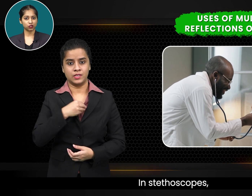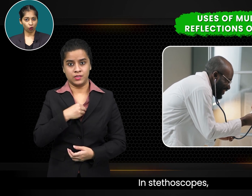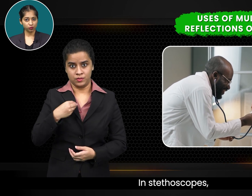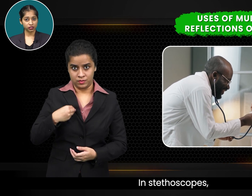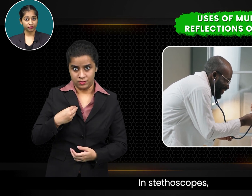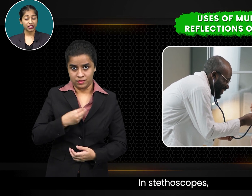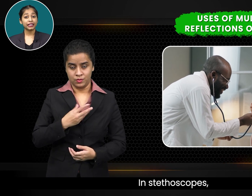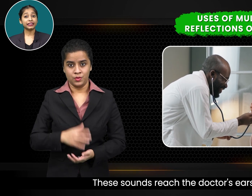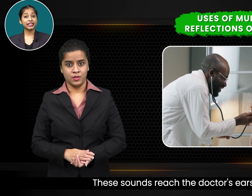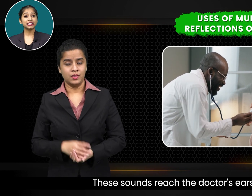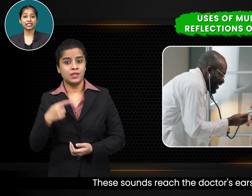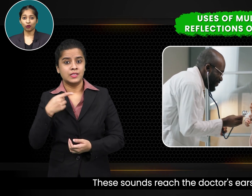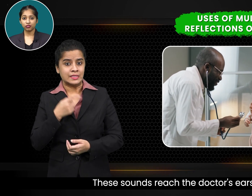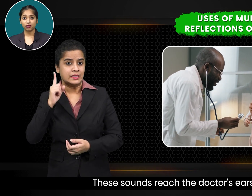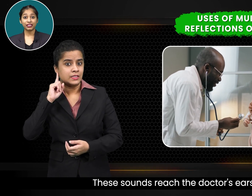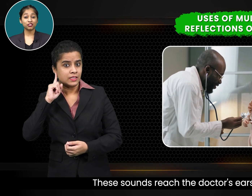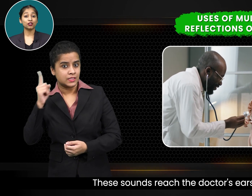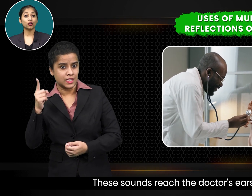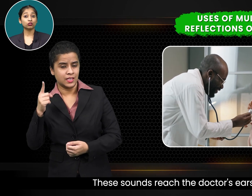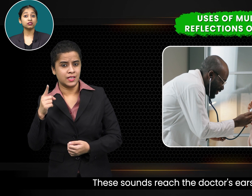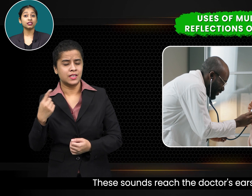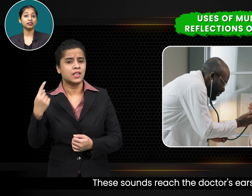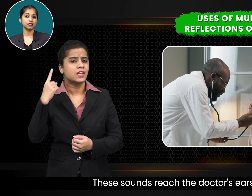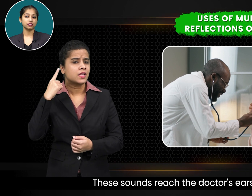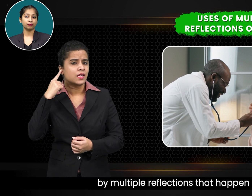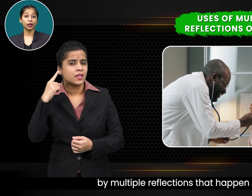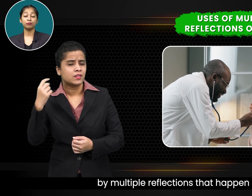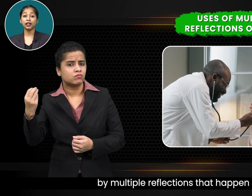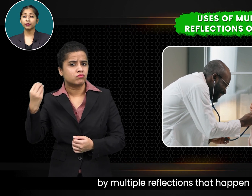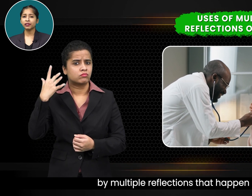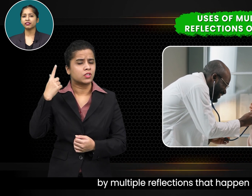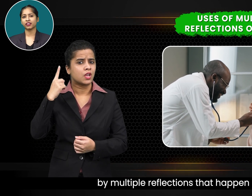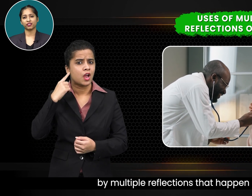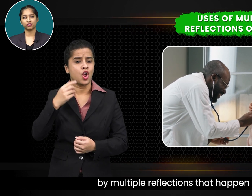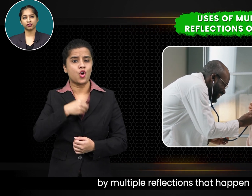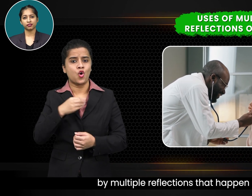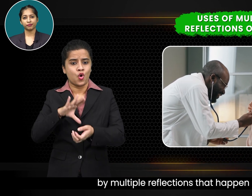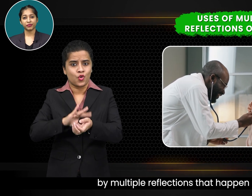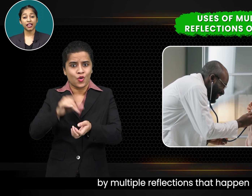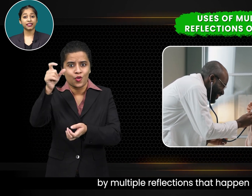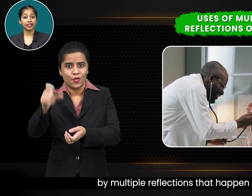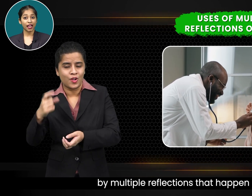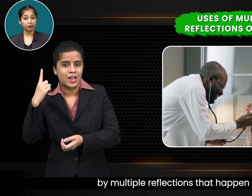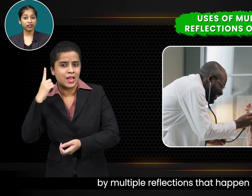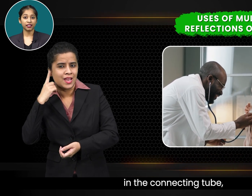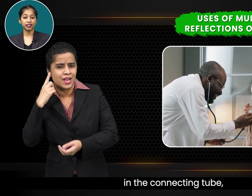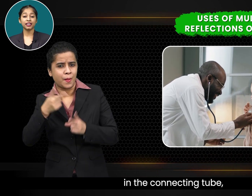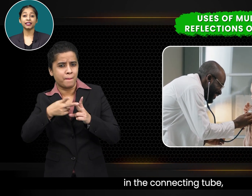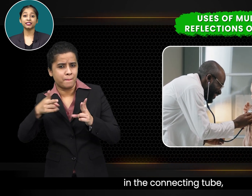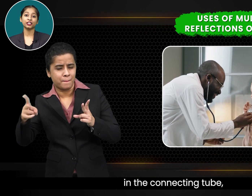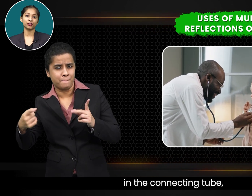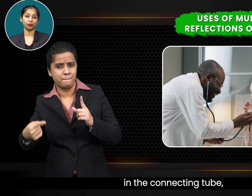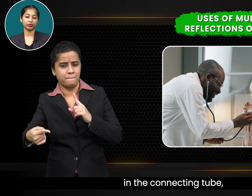In stethoscopes, these sounds reach the doctor's ears by multiple reflections that happen in